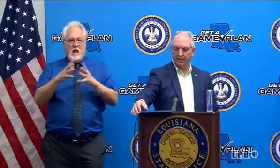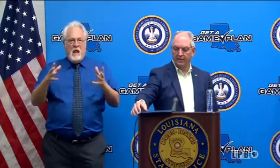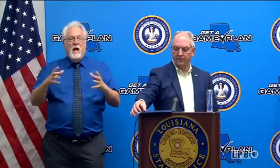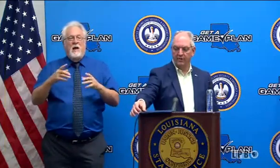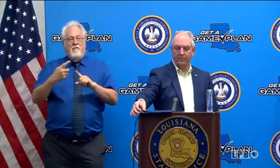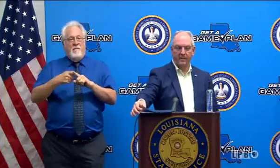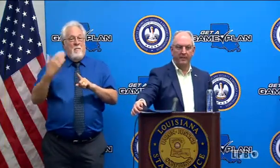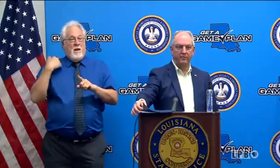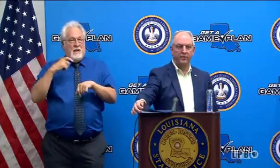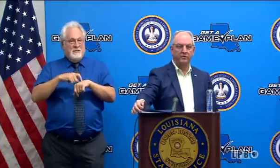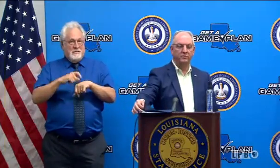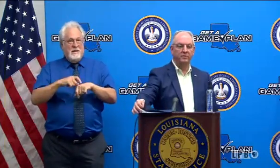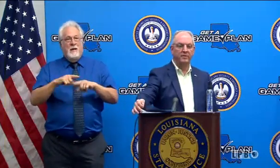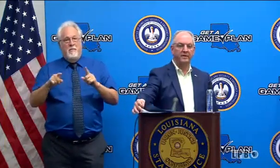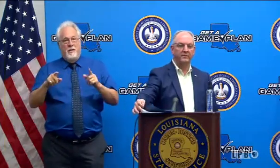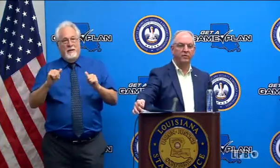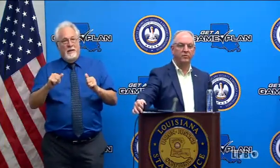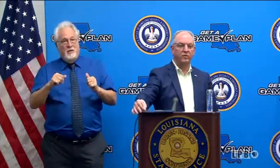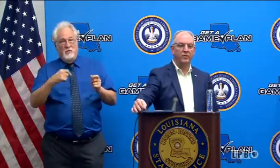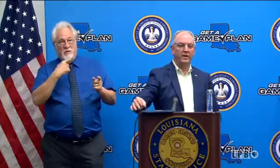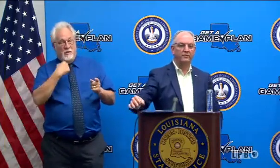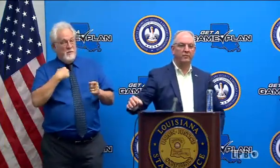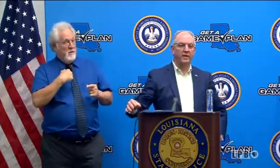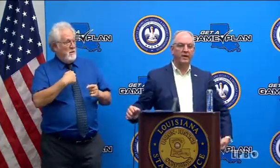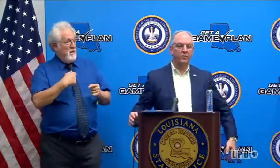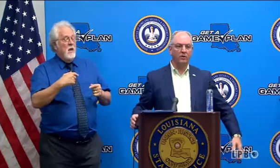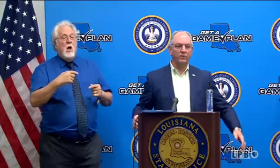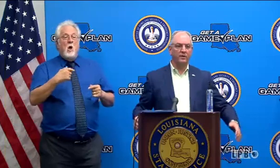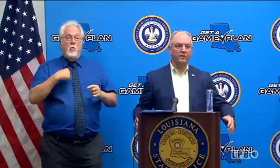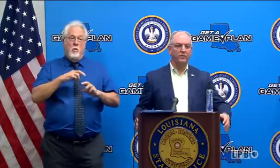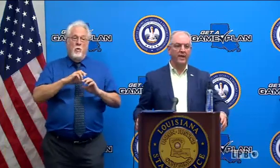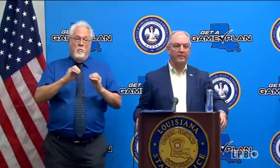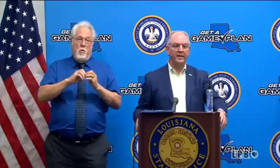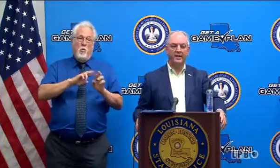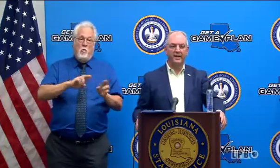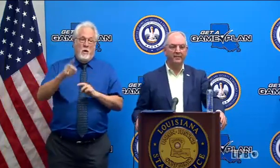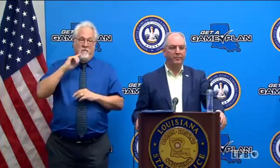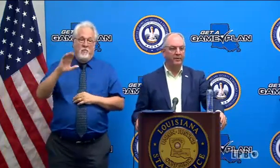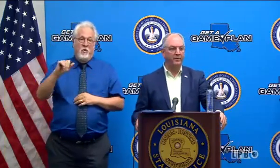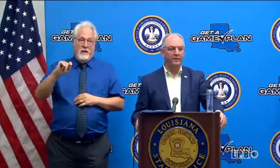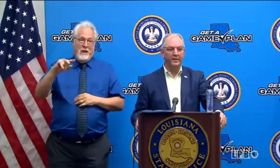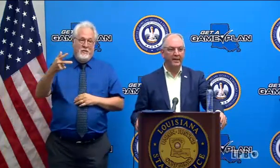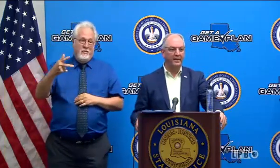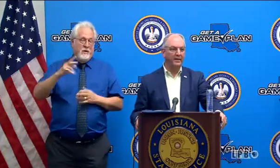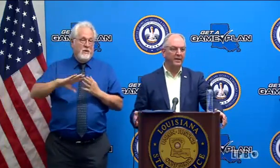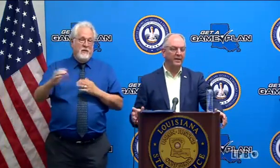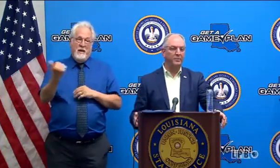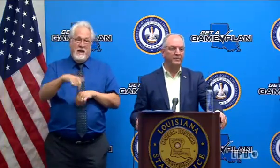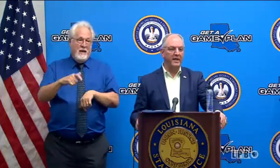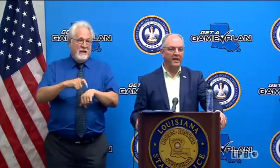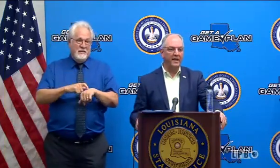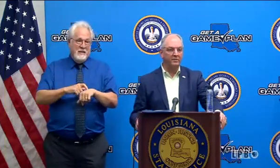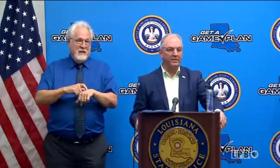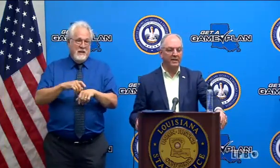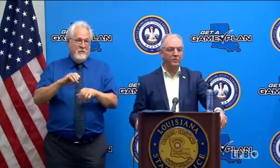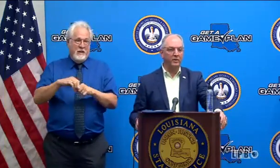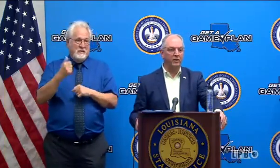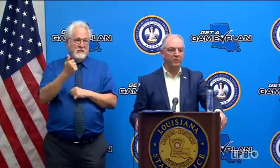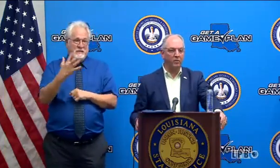Well, look, there are many reasons to believe that we're more ready for Category 3 than we have been at any point in a number of